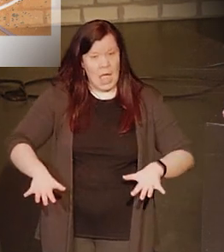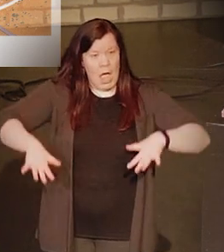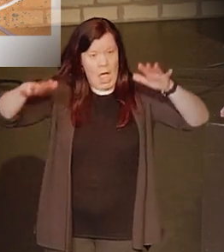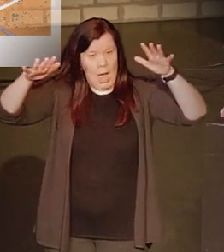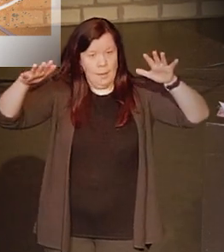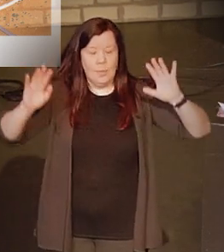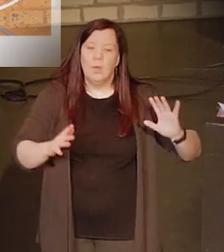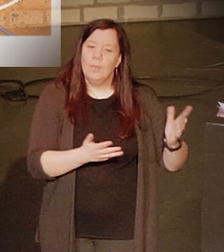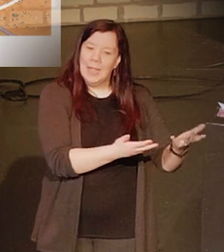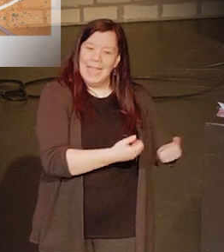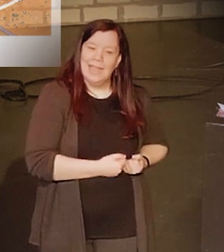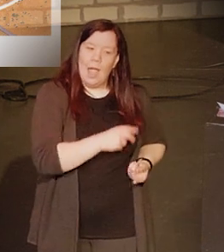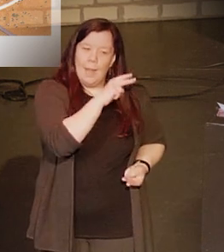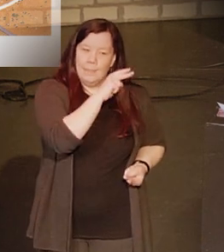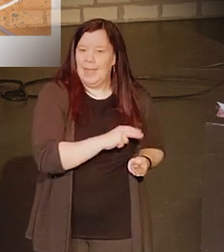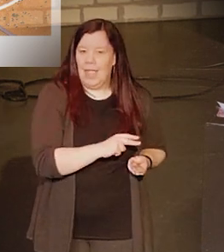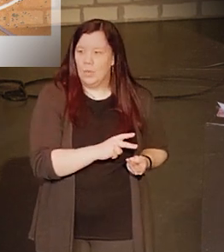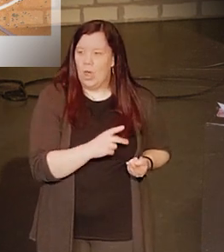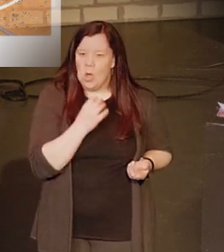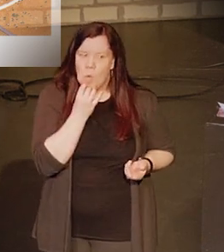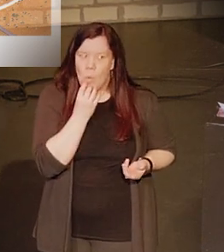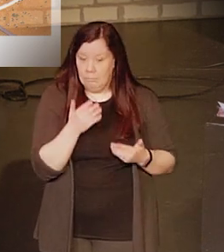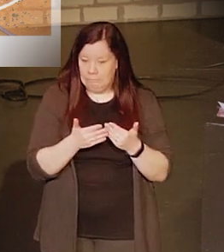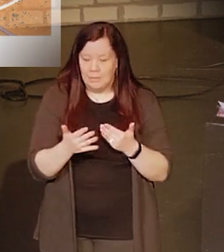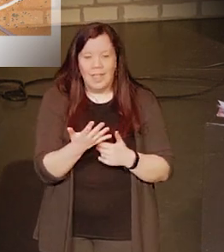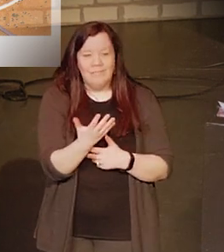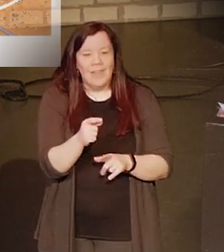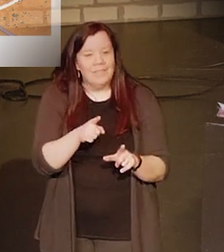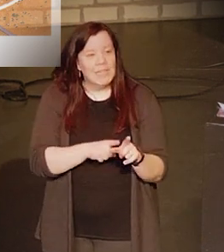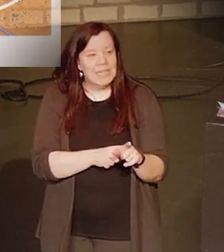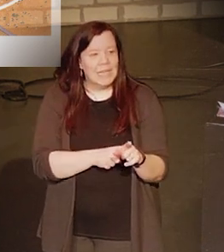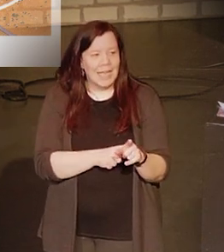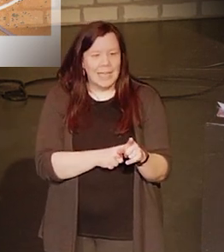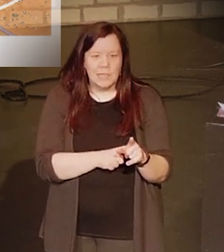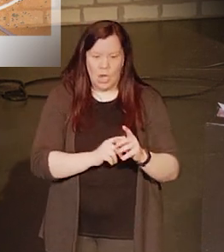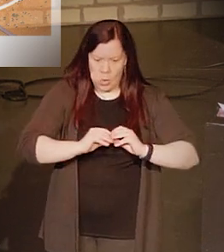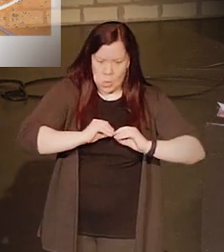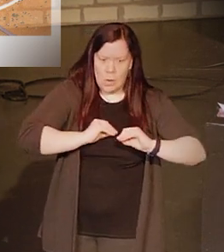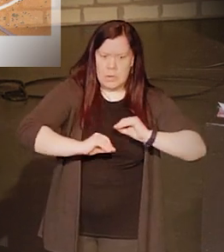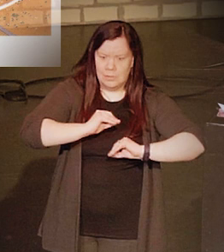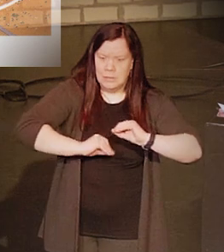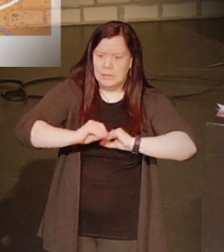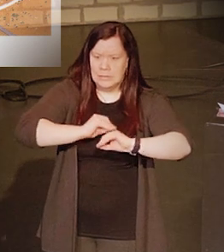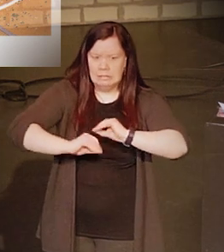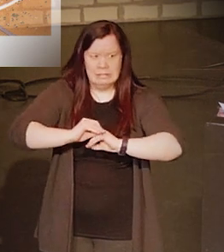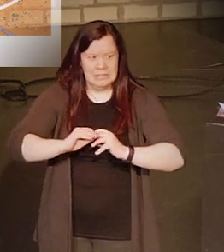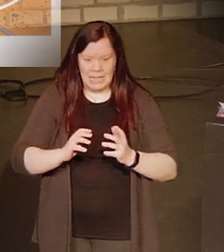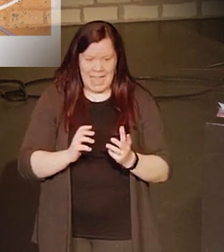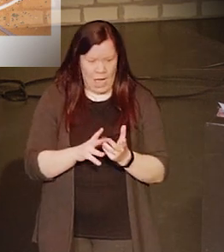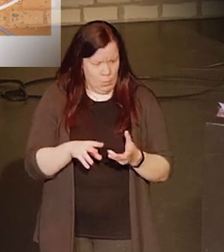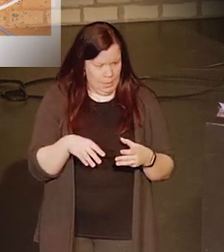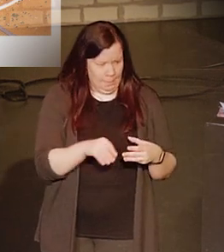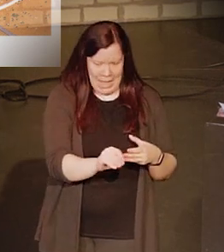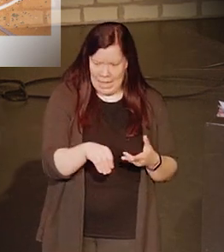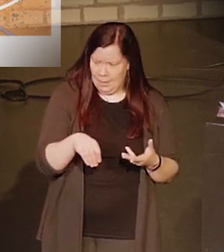income is massively down. Athens will spend the next 50 years, the first half of the 4th century BCE, trying to work out